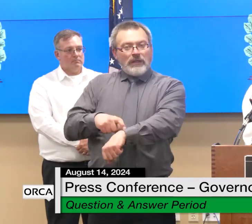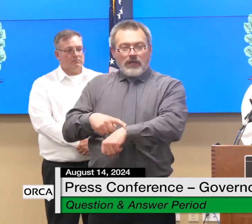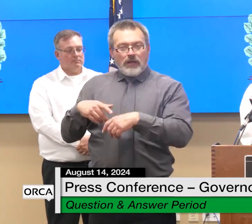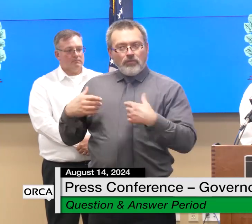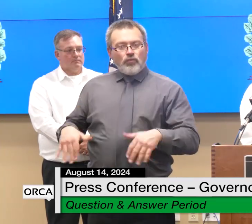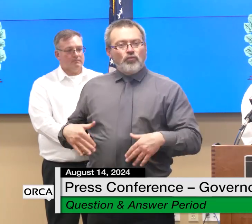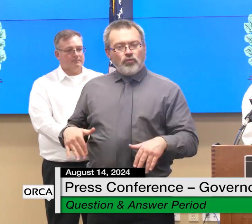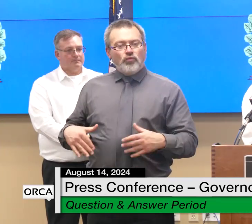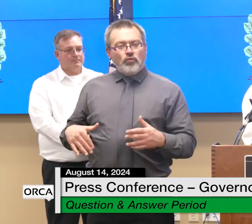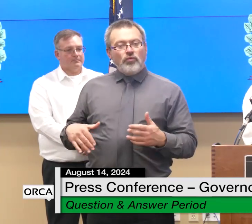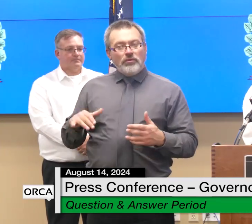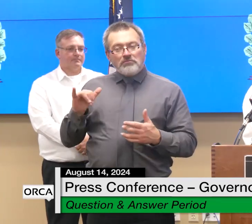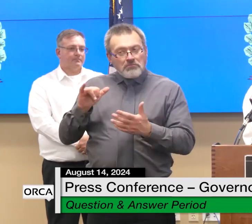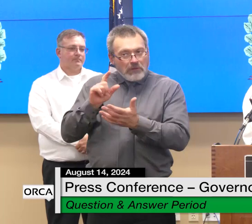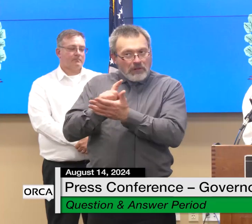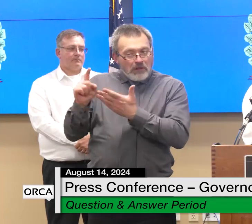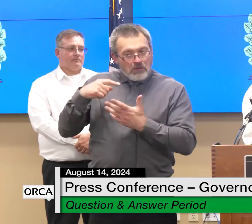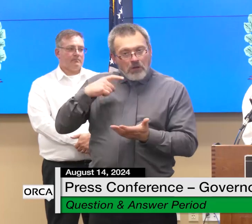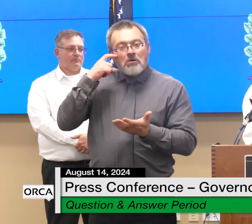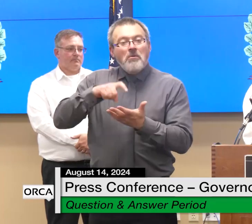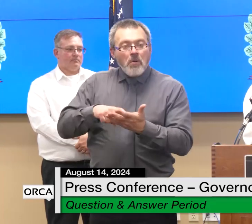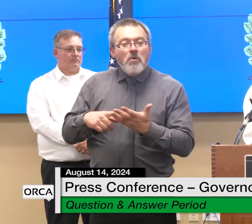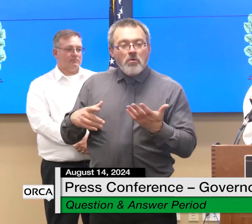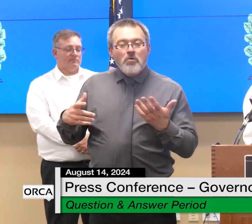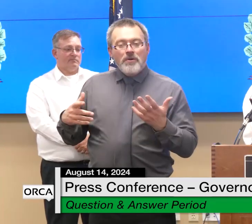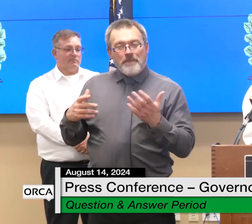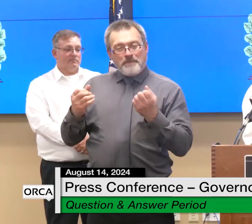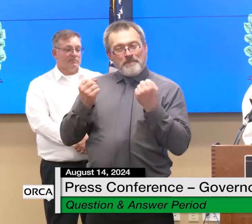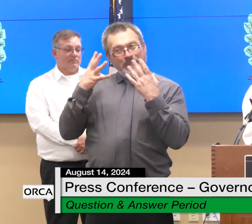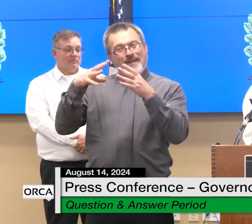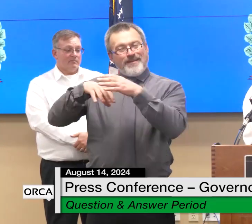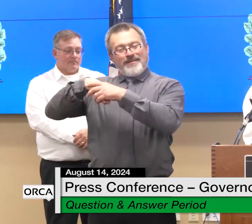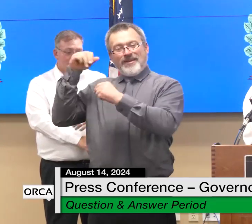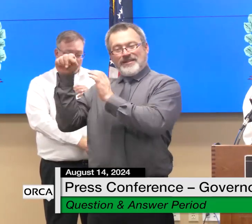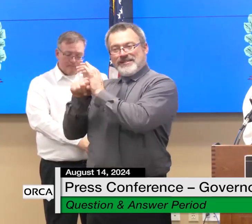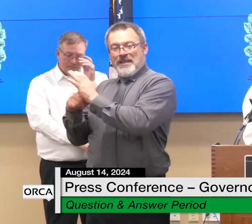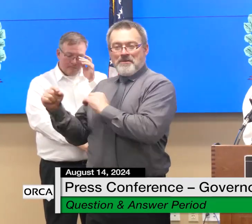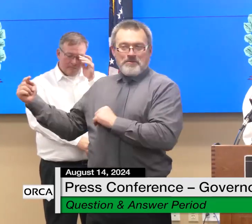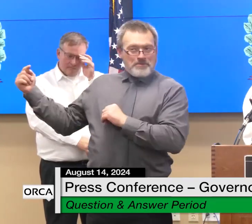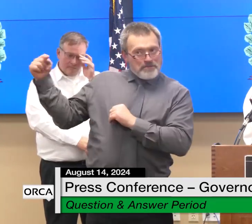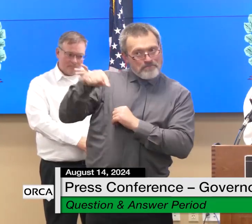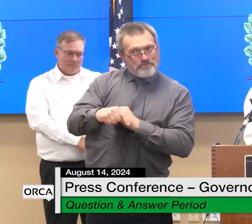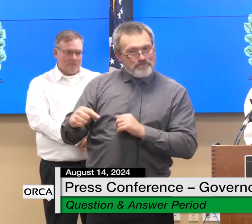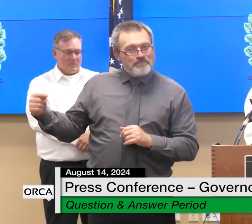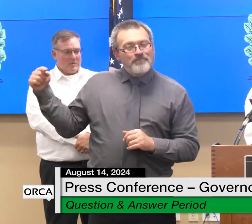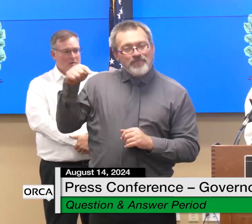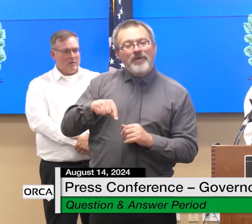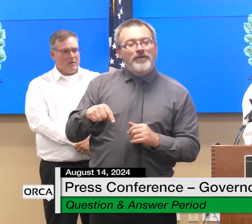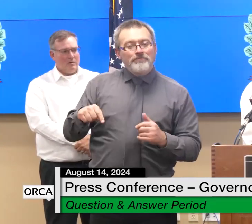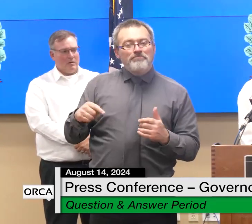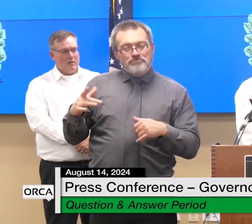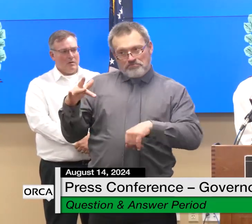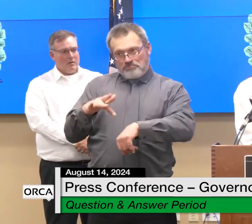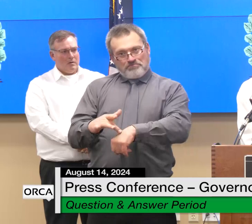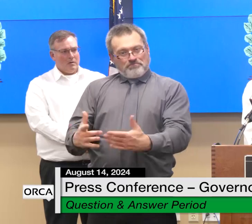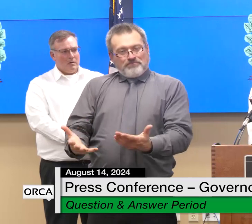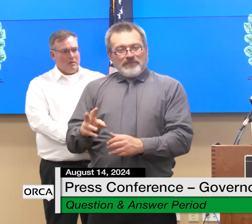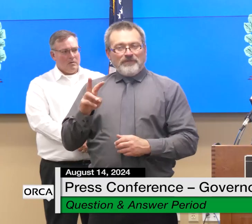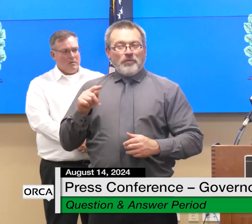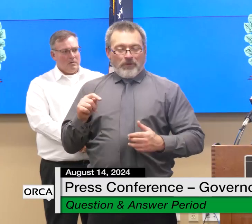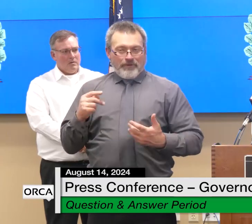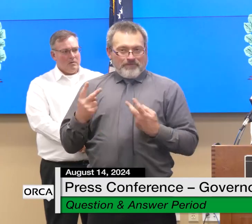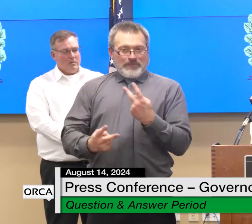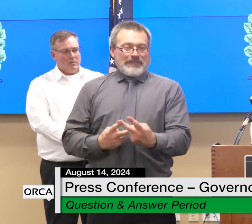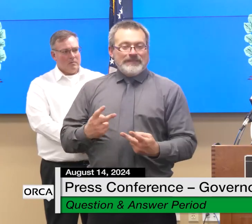I did then. A lot of out-of-state vehicles, people are still traveling and getting to their destination. So we'll